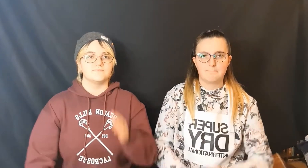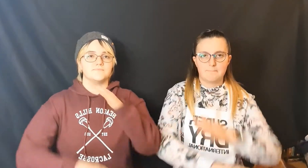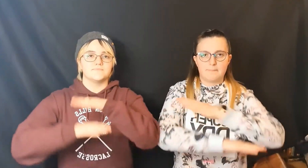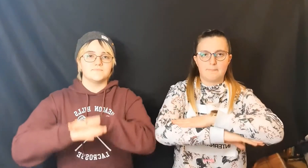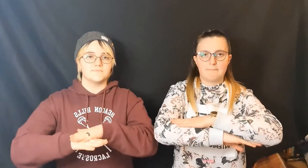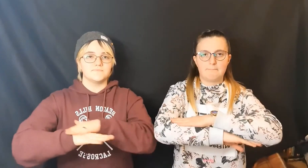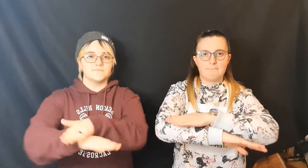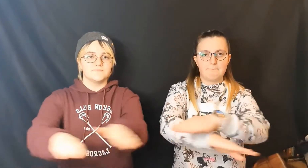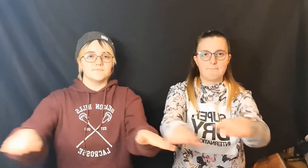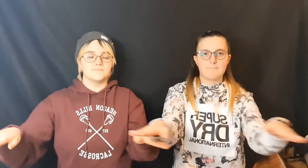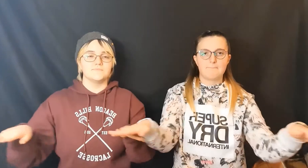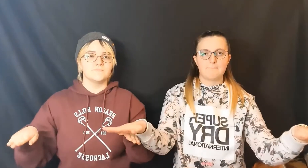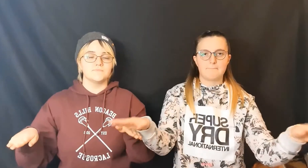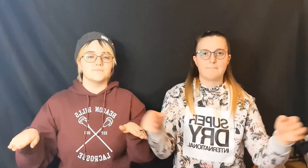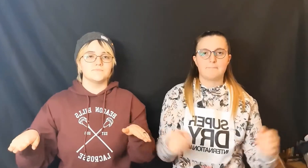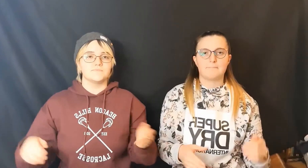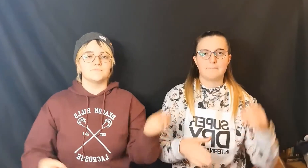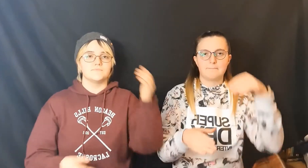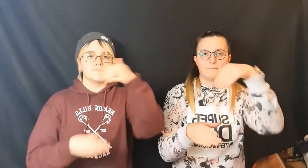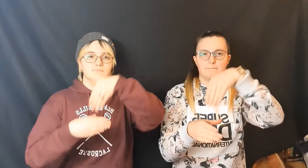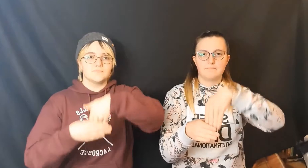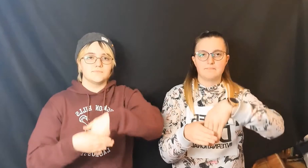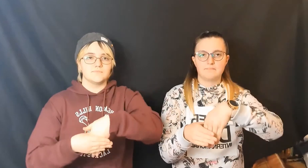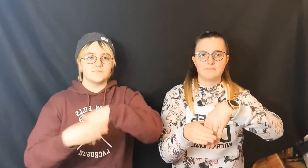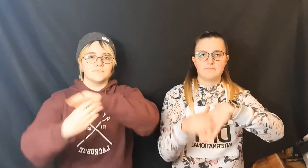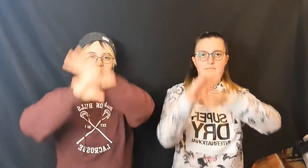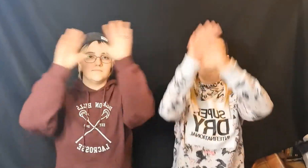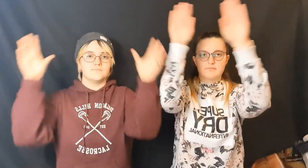On earth as it is in heaven.